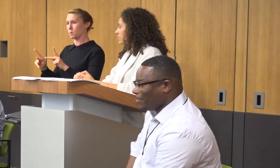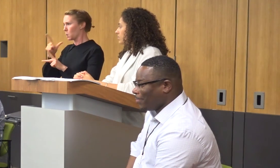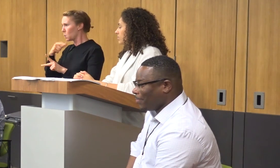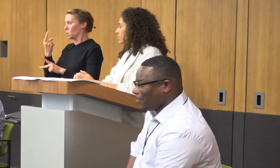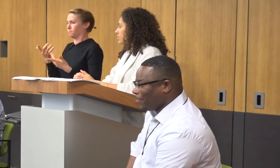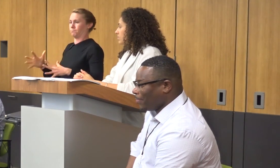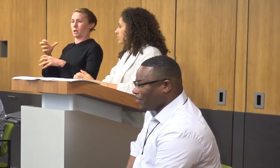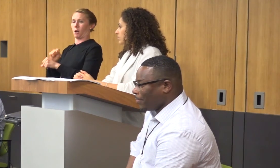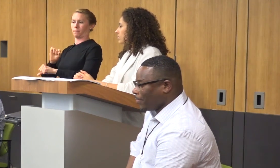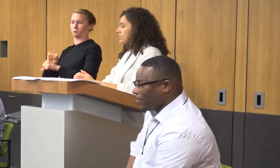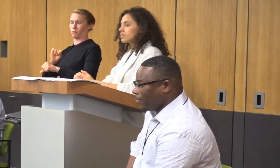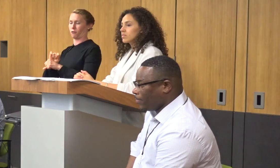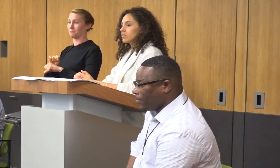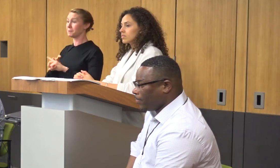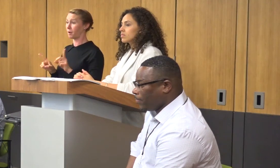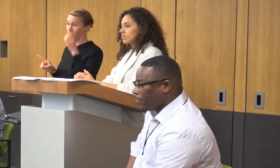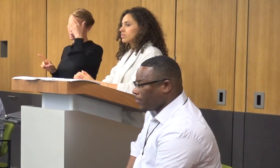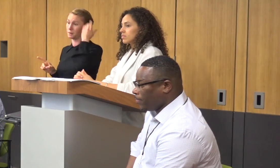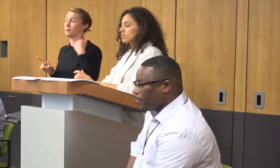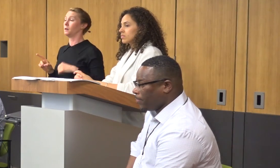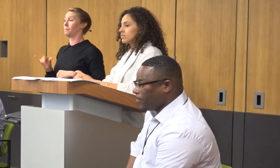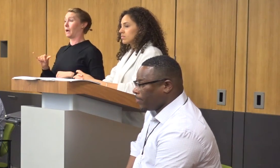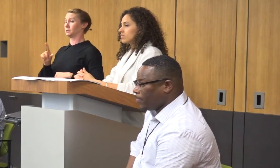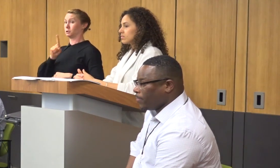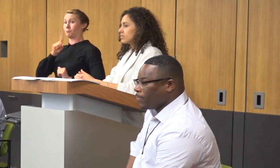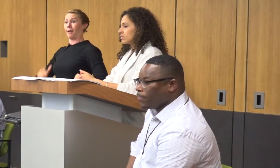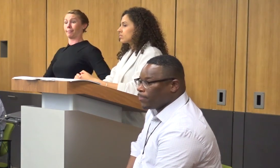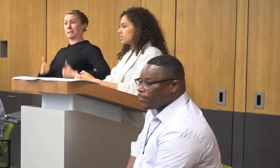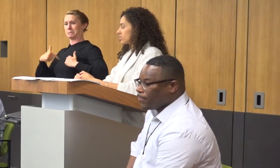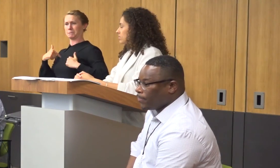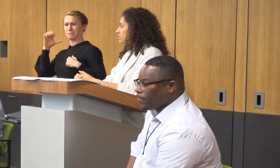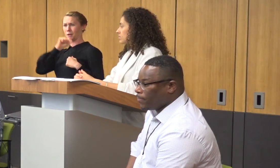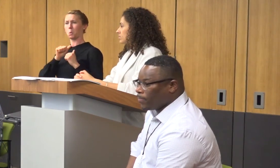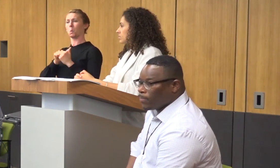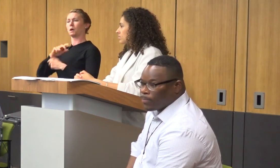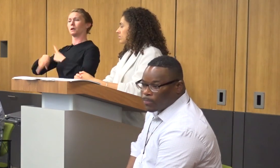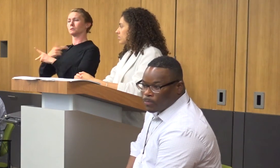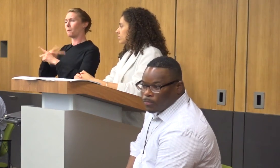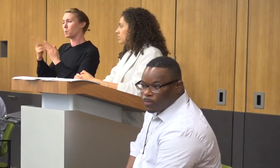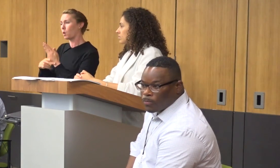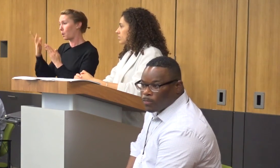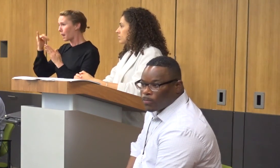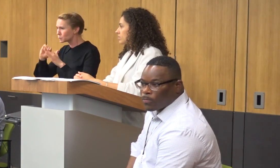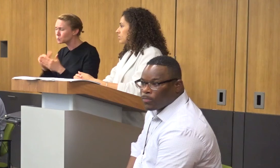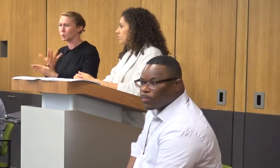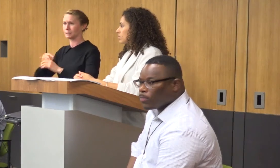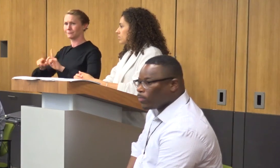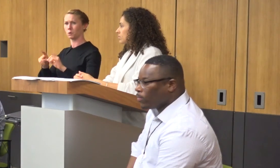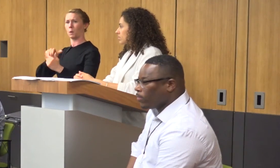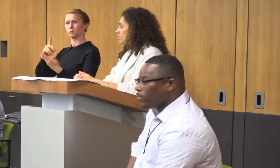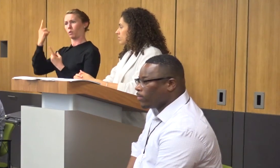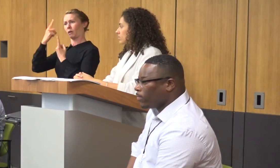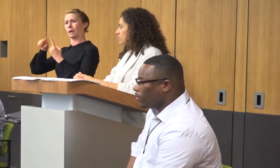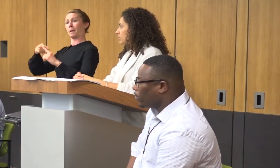job. But that's kind of the reality, I suppose, of what this kind of type of program, because it is so new and so different way of thinking about